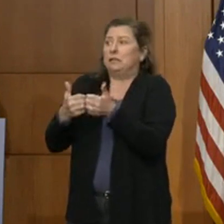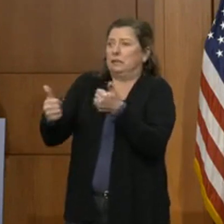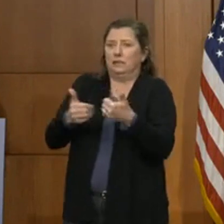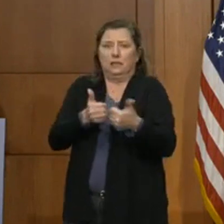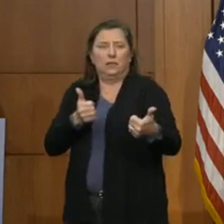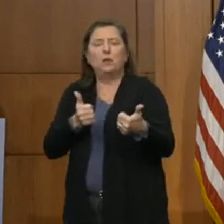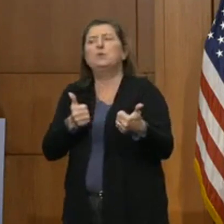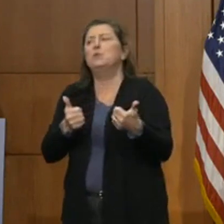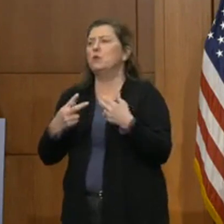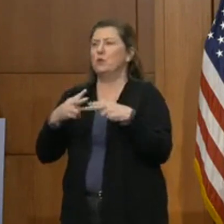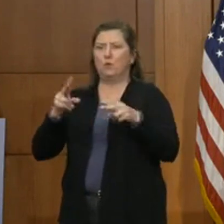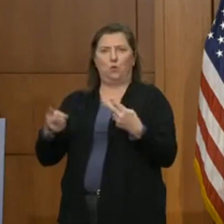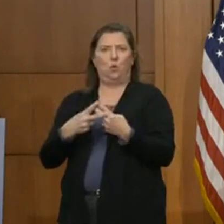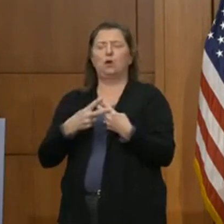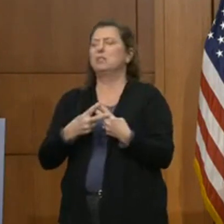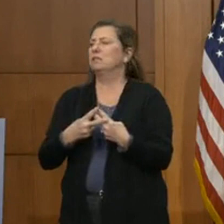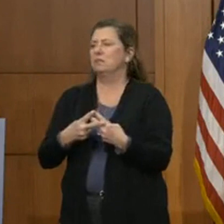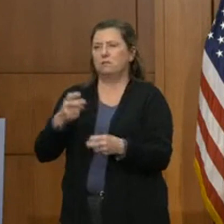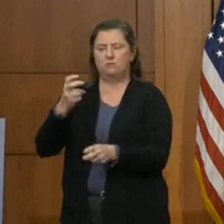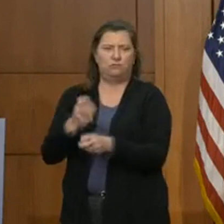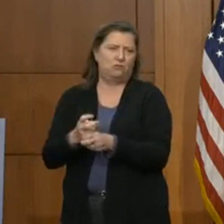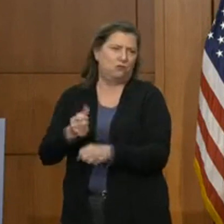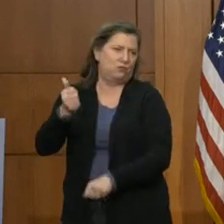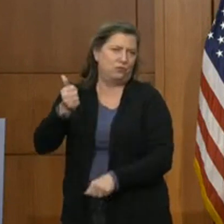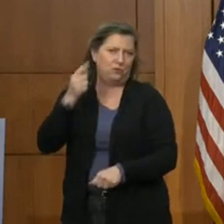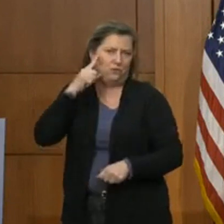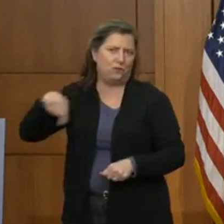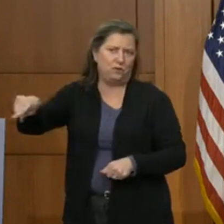and quarantine even more difficult.